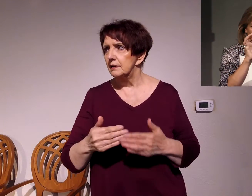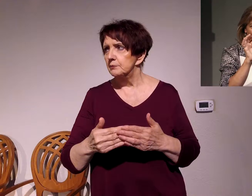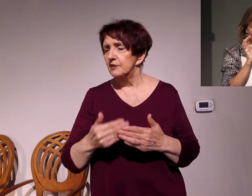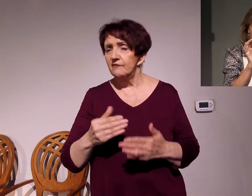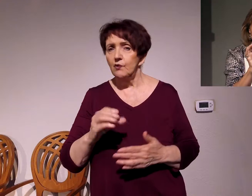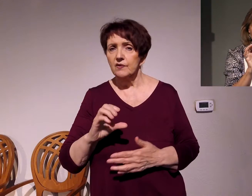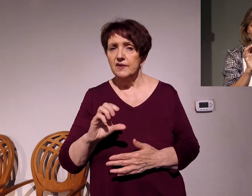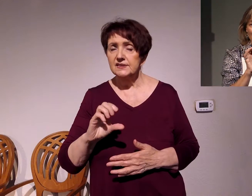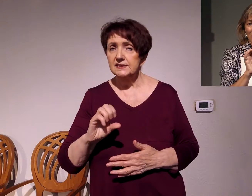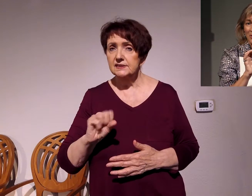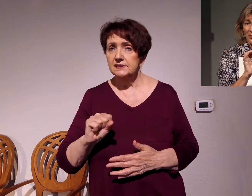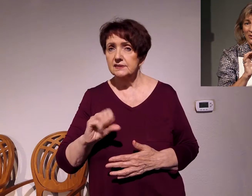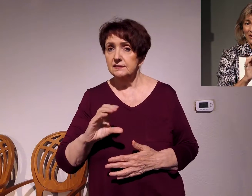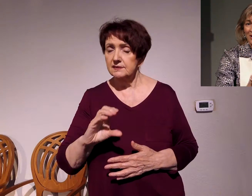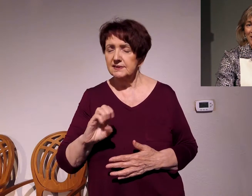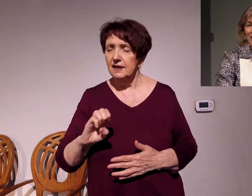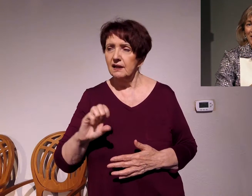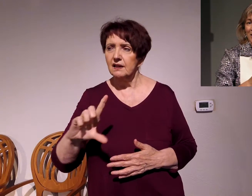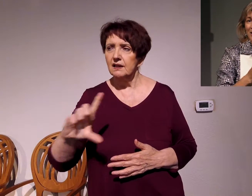before this cell